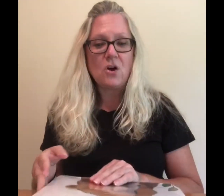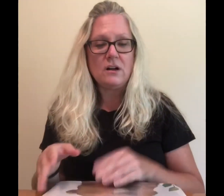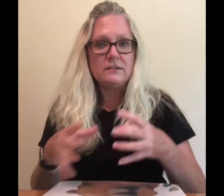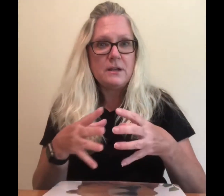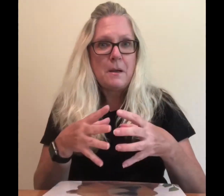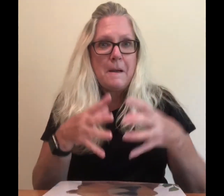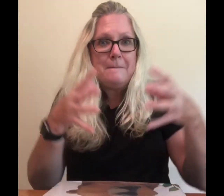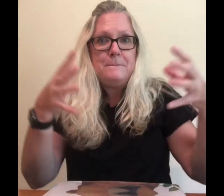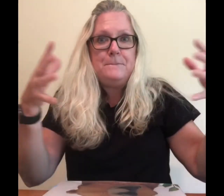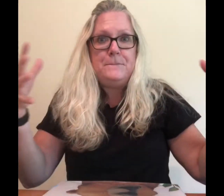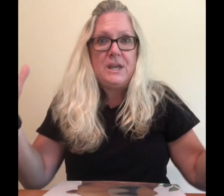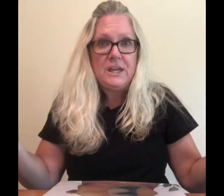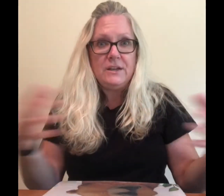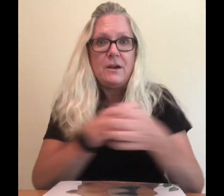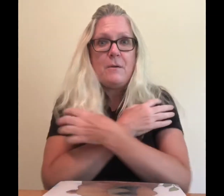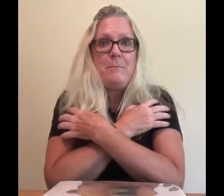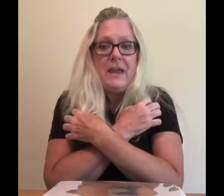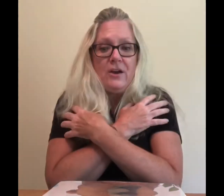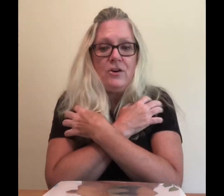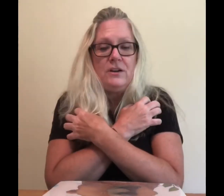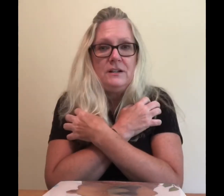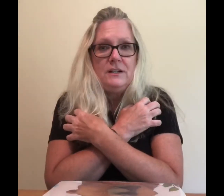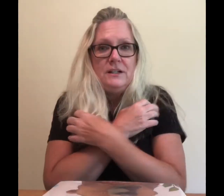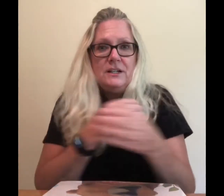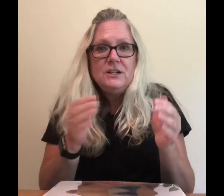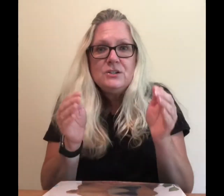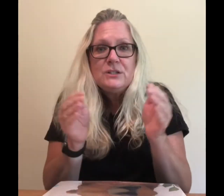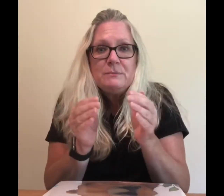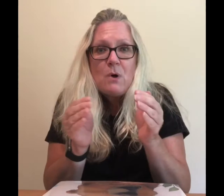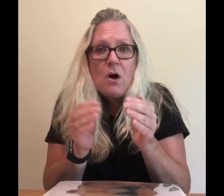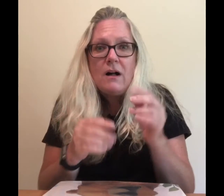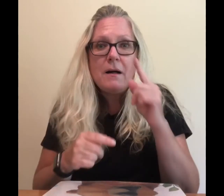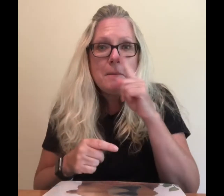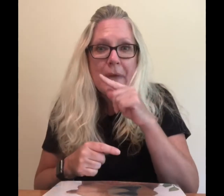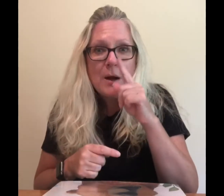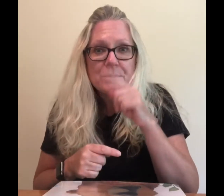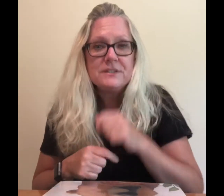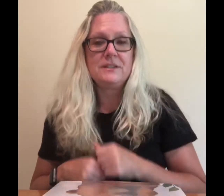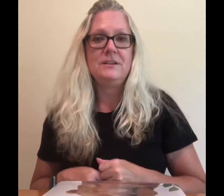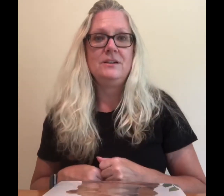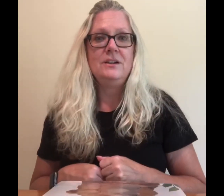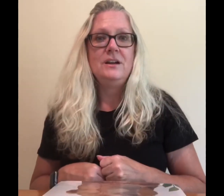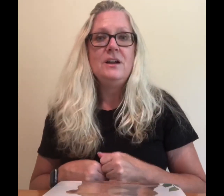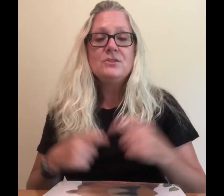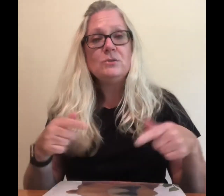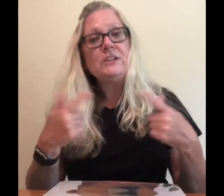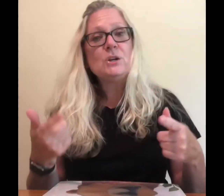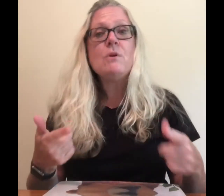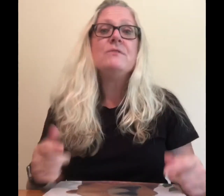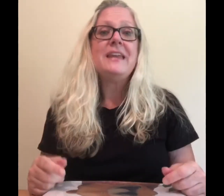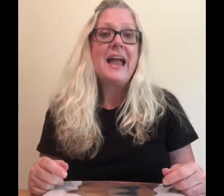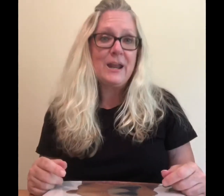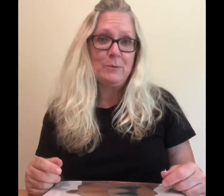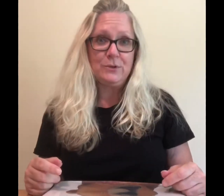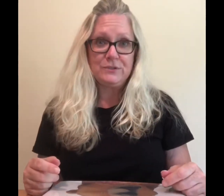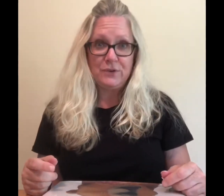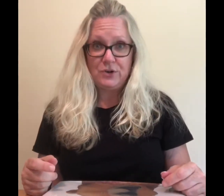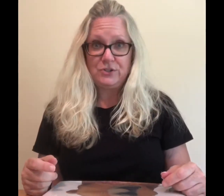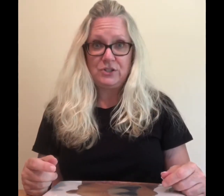called Big Bear, Small Mouse. So let's go over the animals first. And